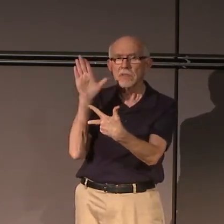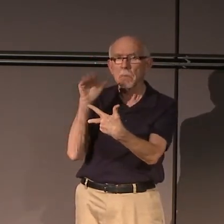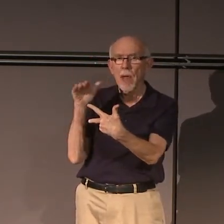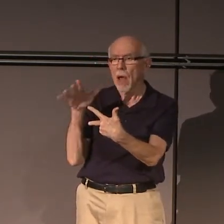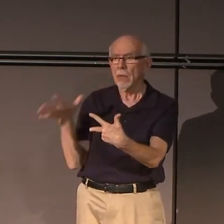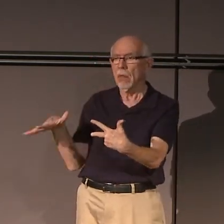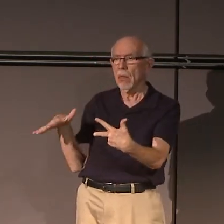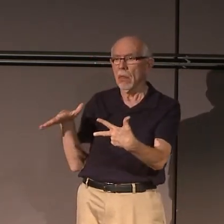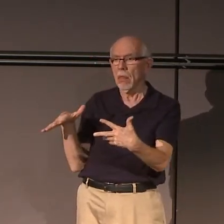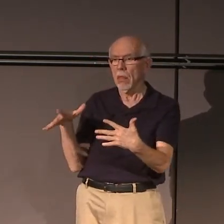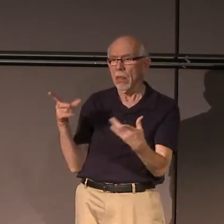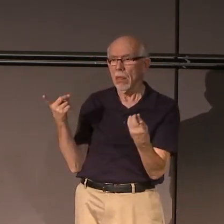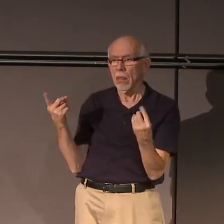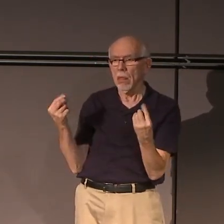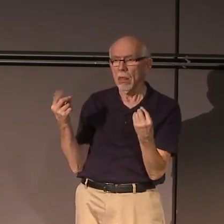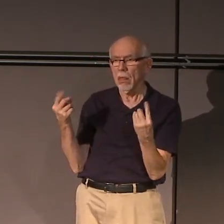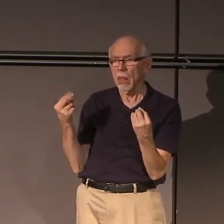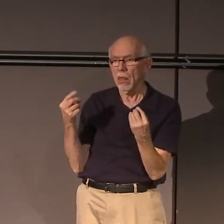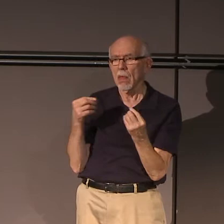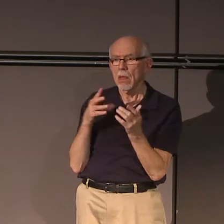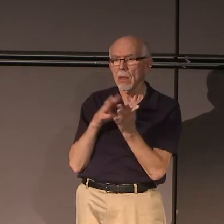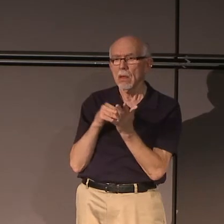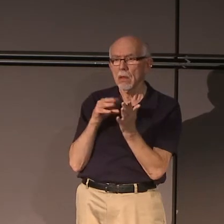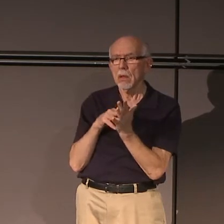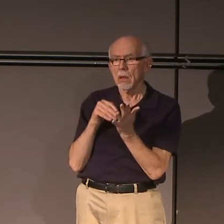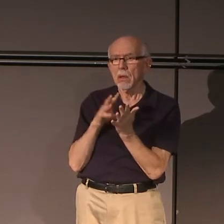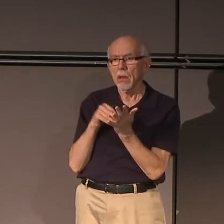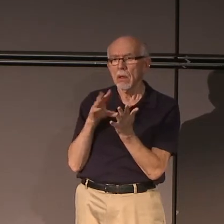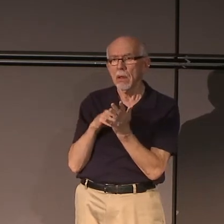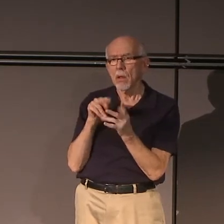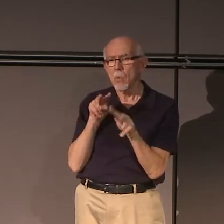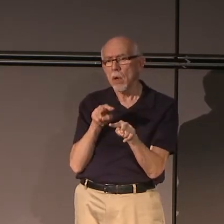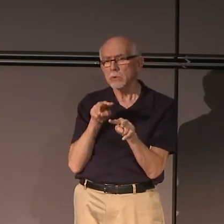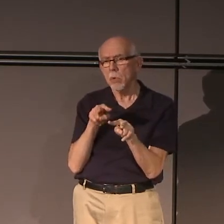She didn't expect to have all these deaf children.